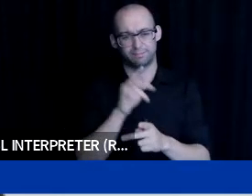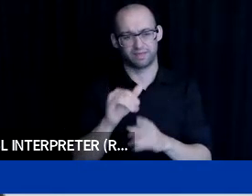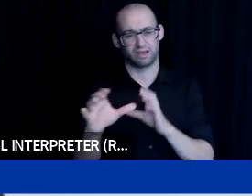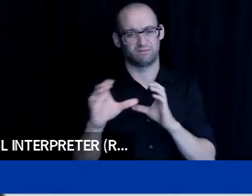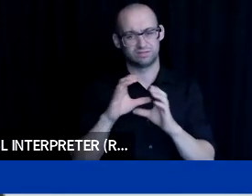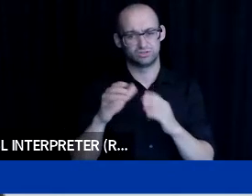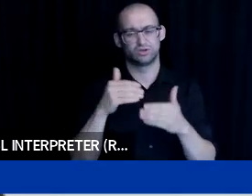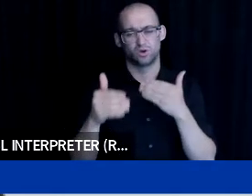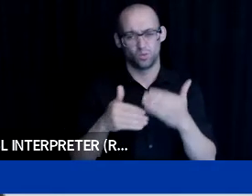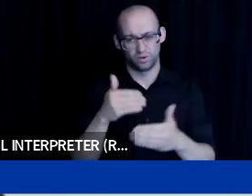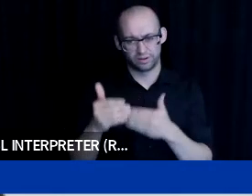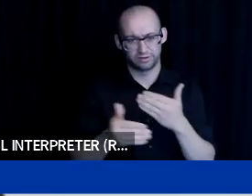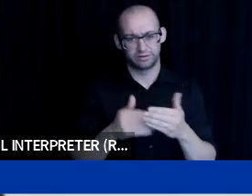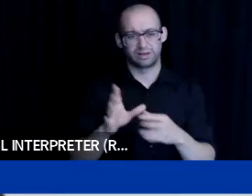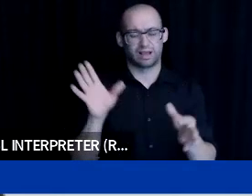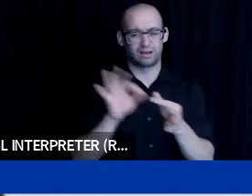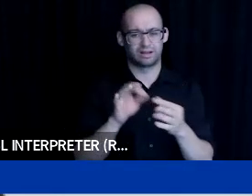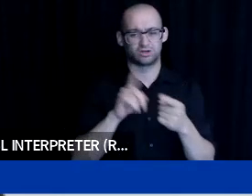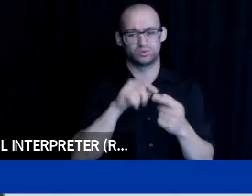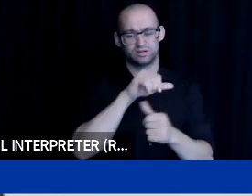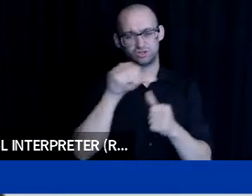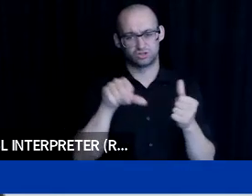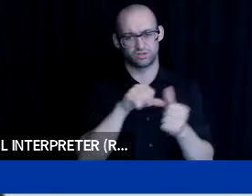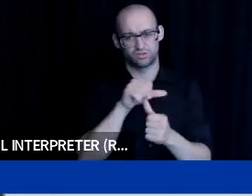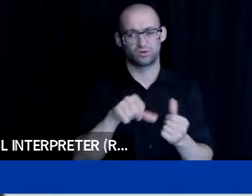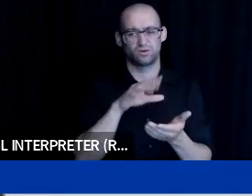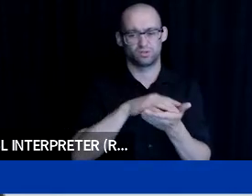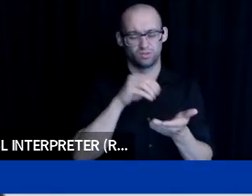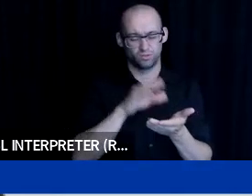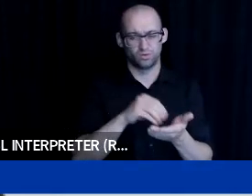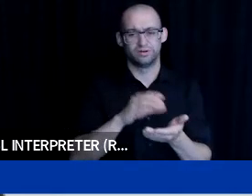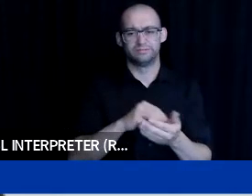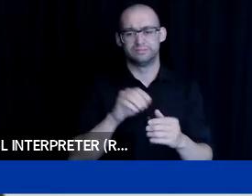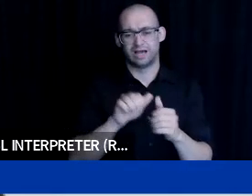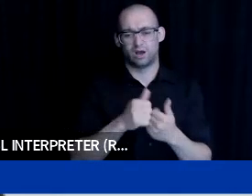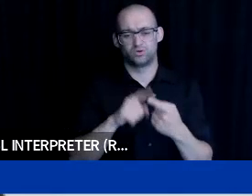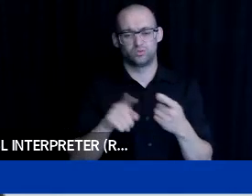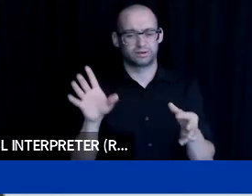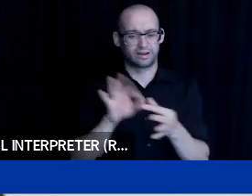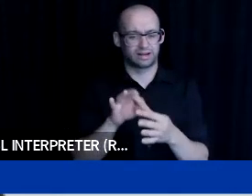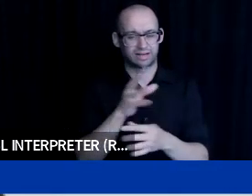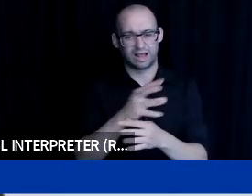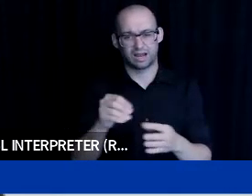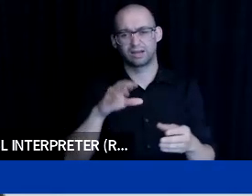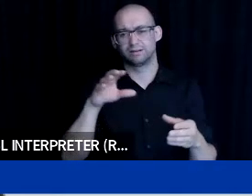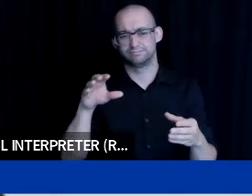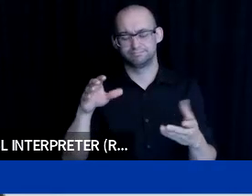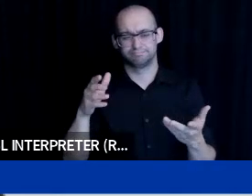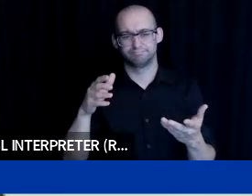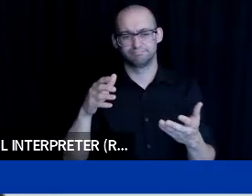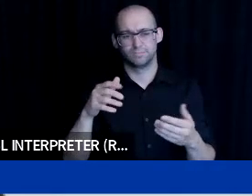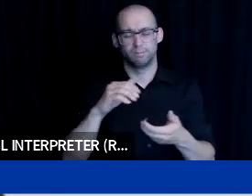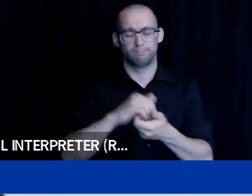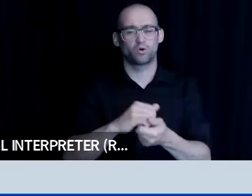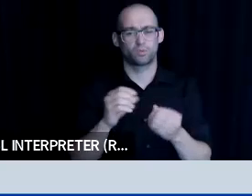reach out to one another if you want to learn how to connect and partner more. So the next item